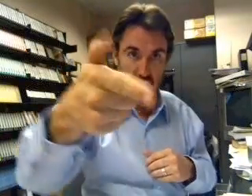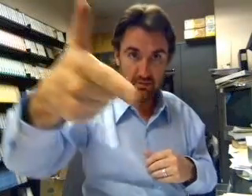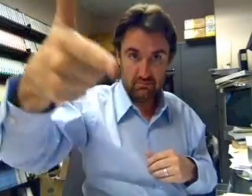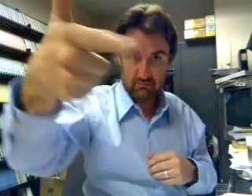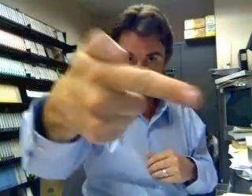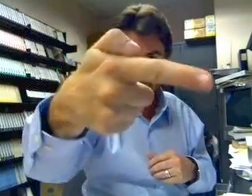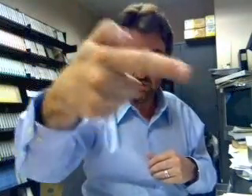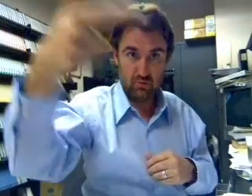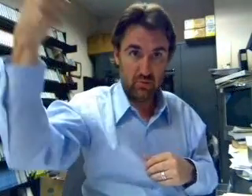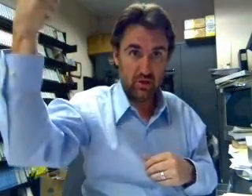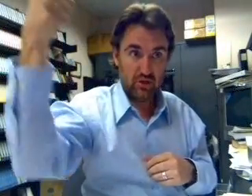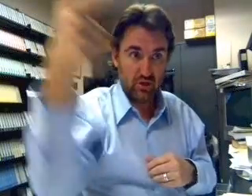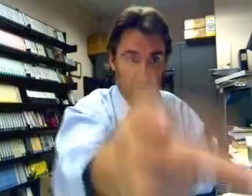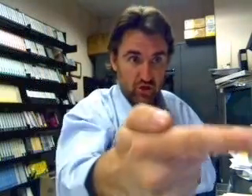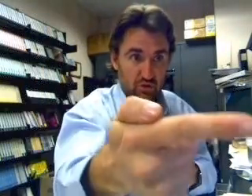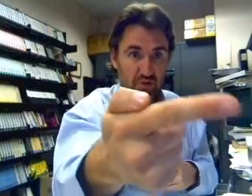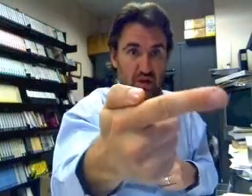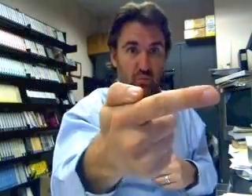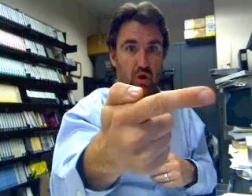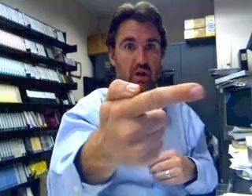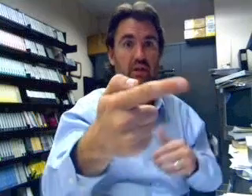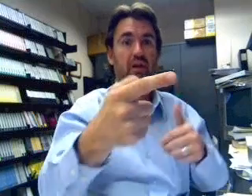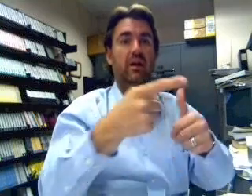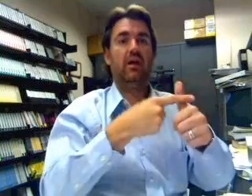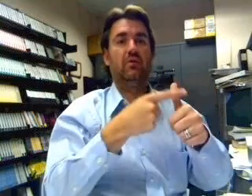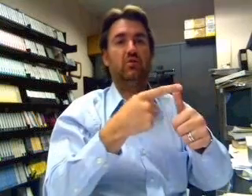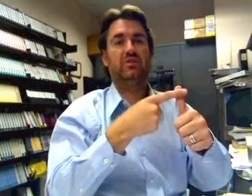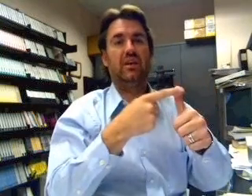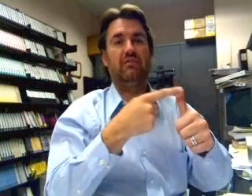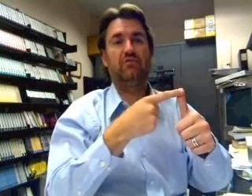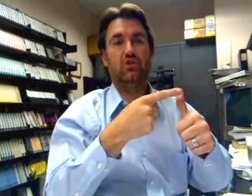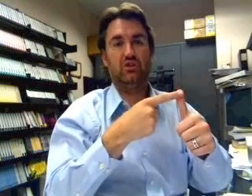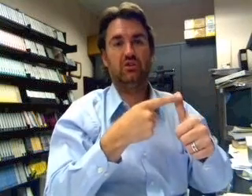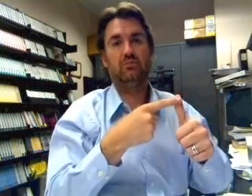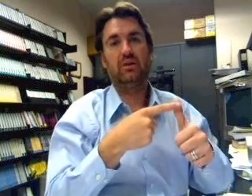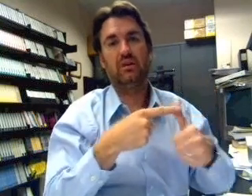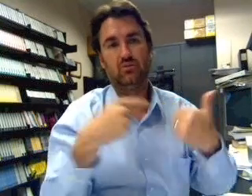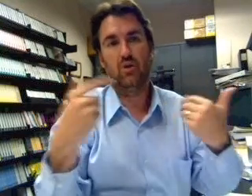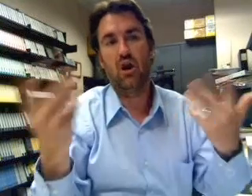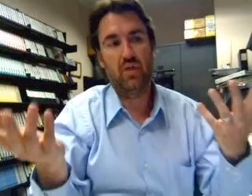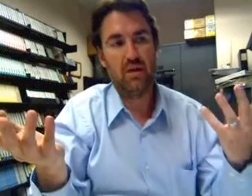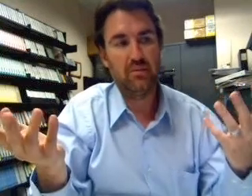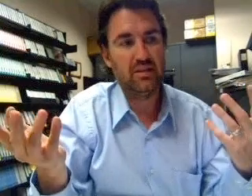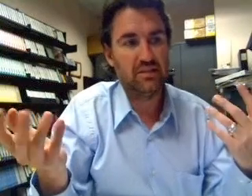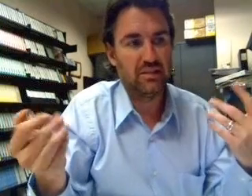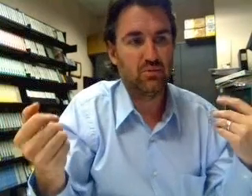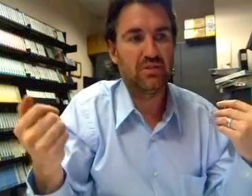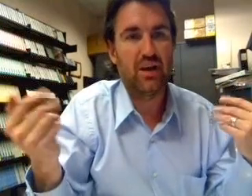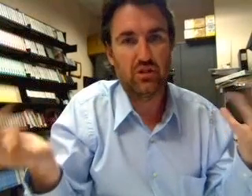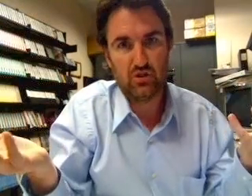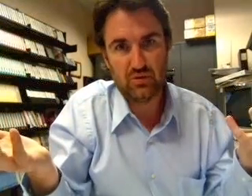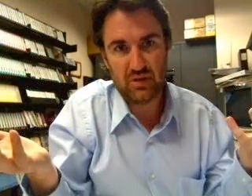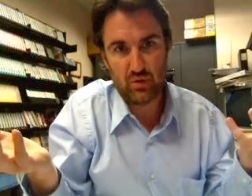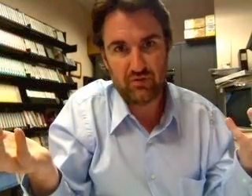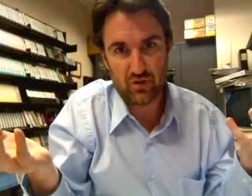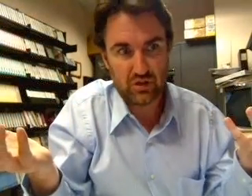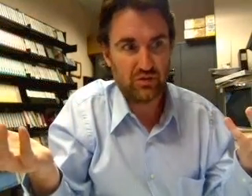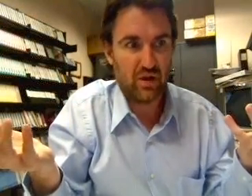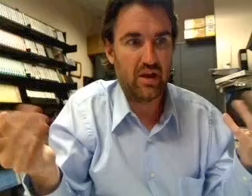shooting, boom, shoot someone, and then we're saying first, because all that means was how to shoot someone first, right?